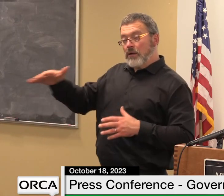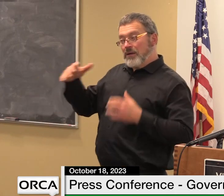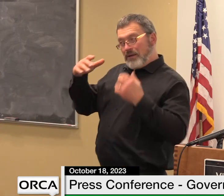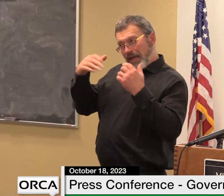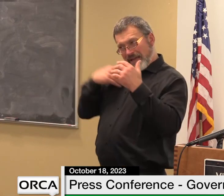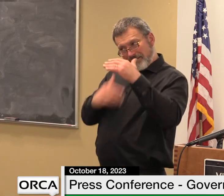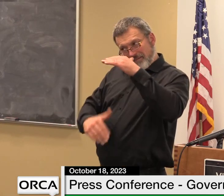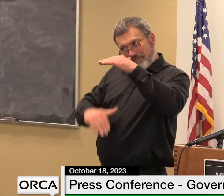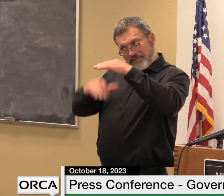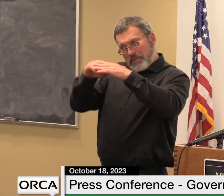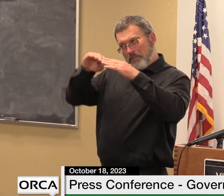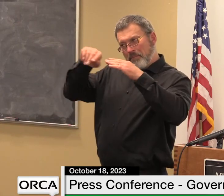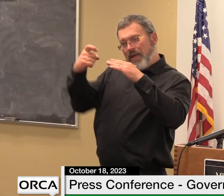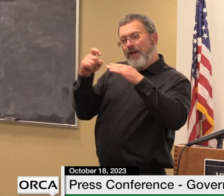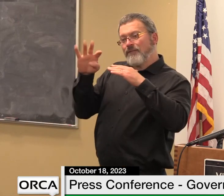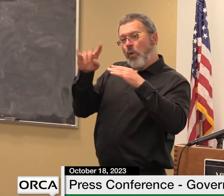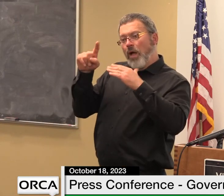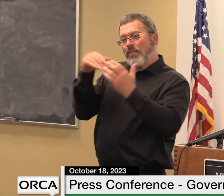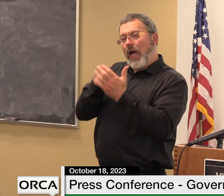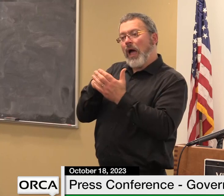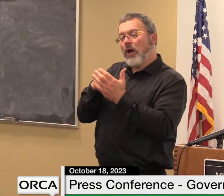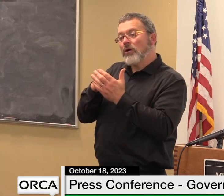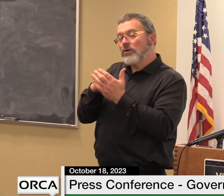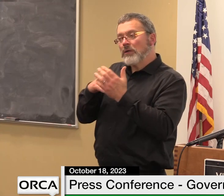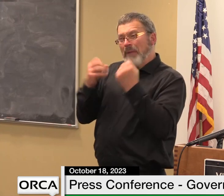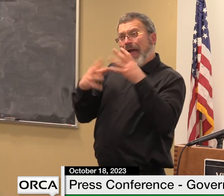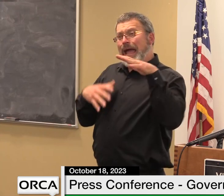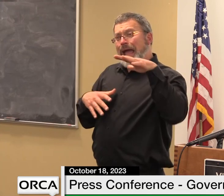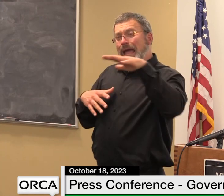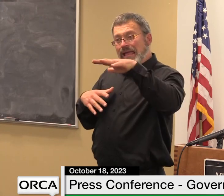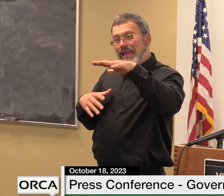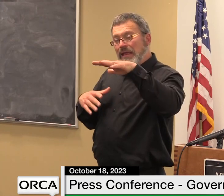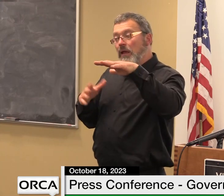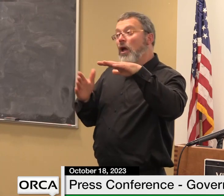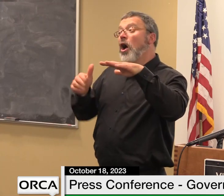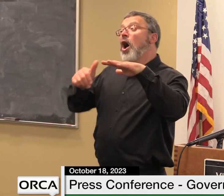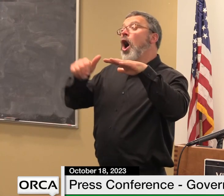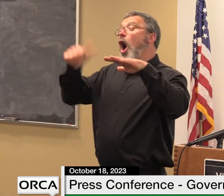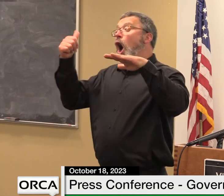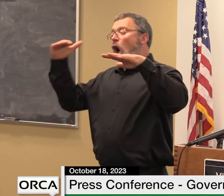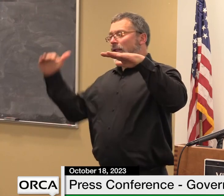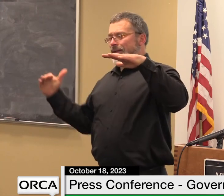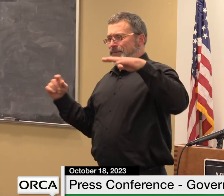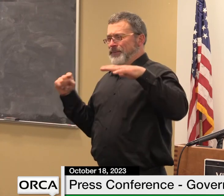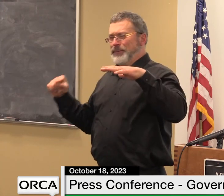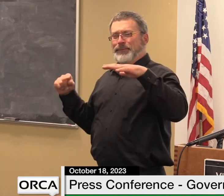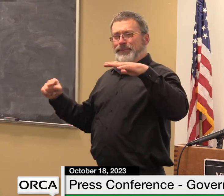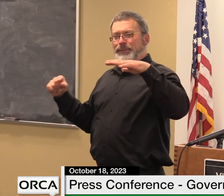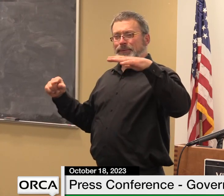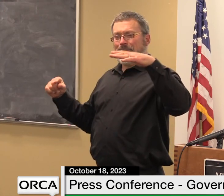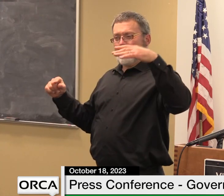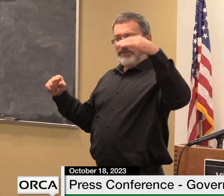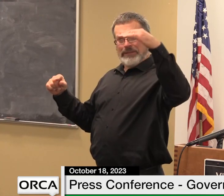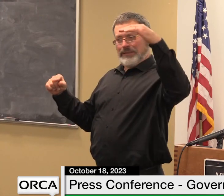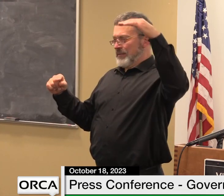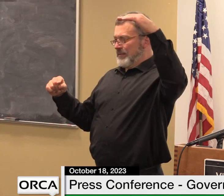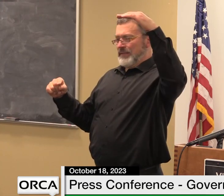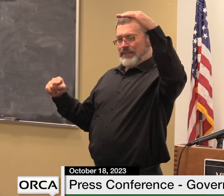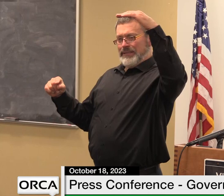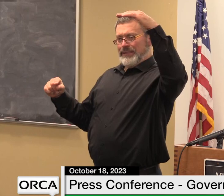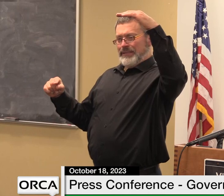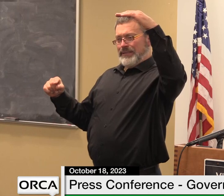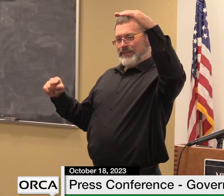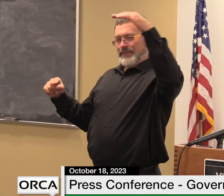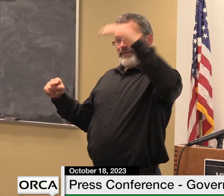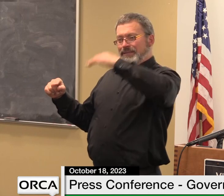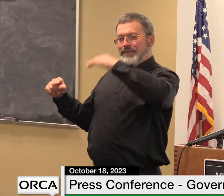only needed clean an assist program. So it really depends on you know,